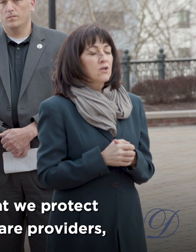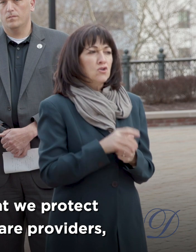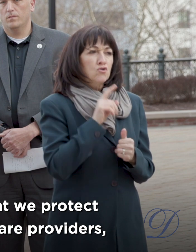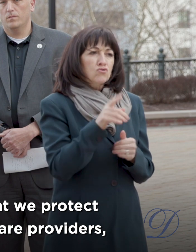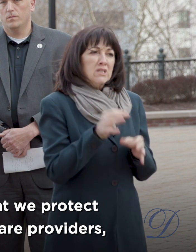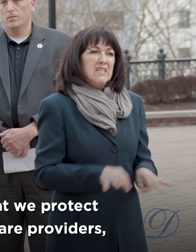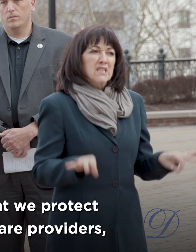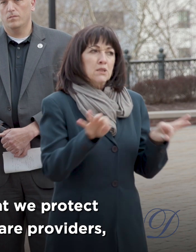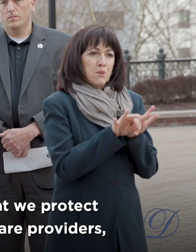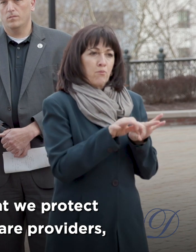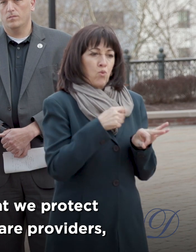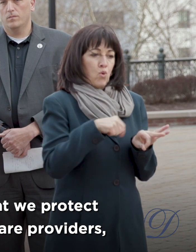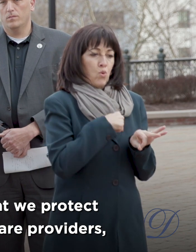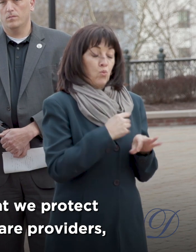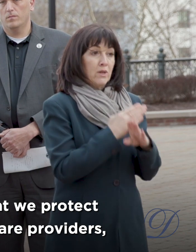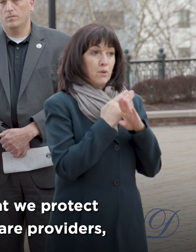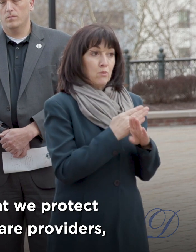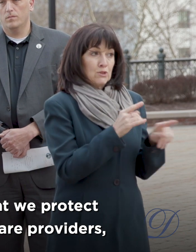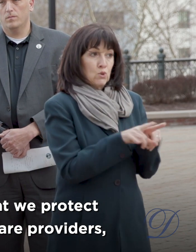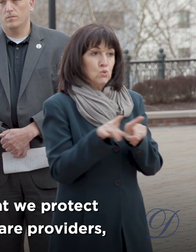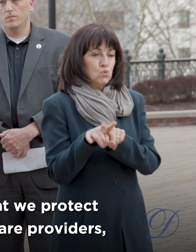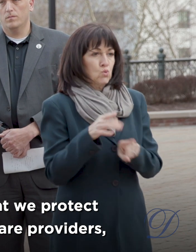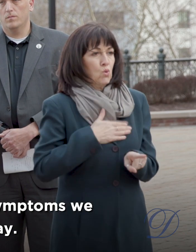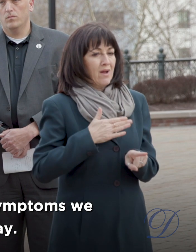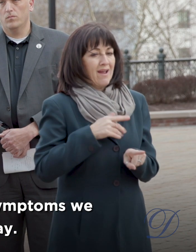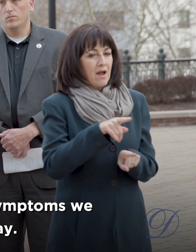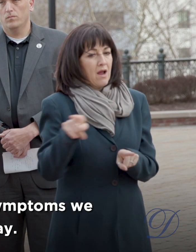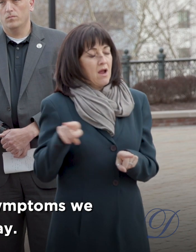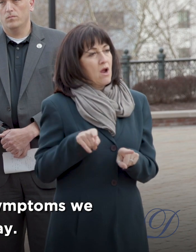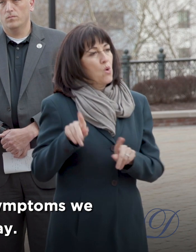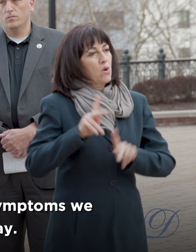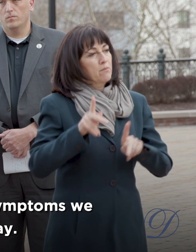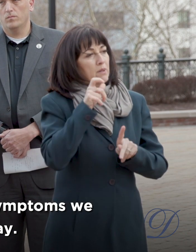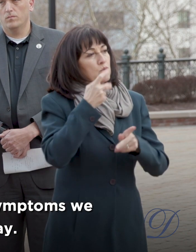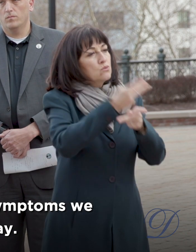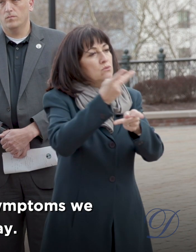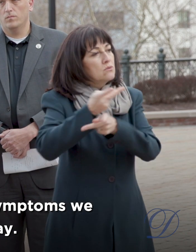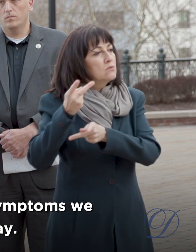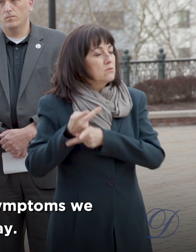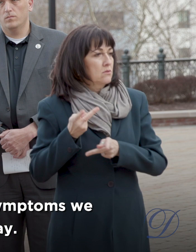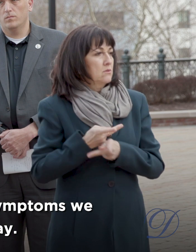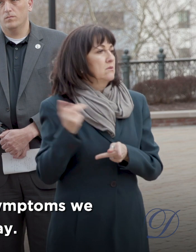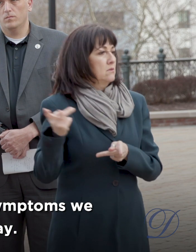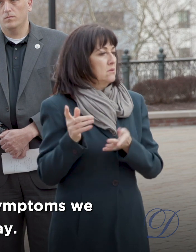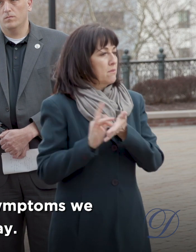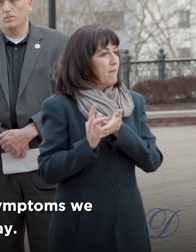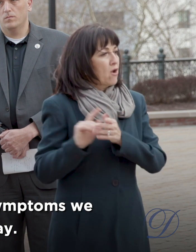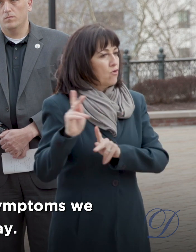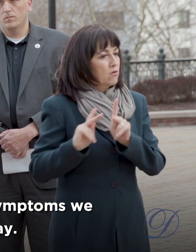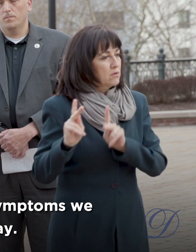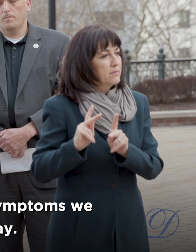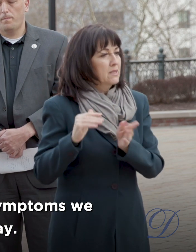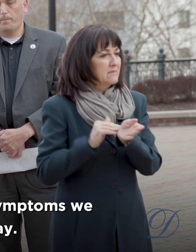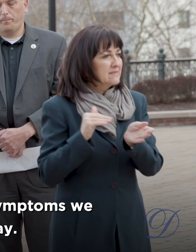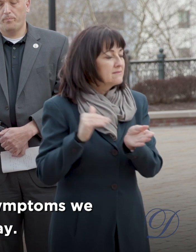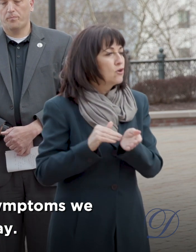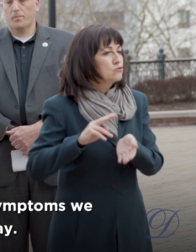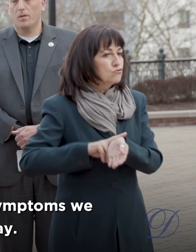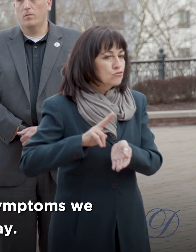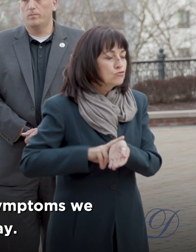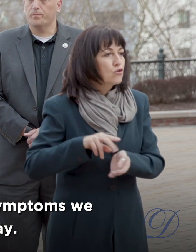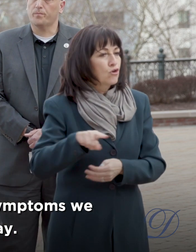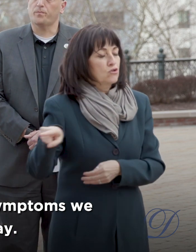we protect our first responders and healthcare providers, any of those individuals with symptoms, we want tested right away.